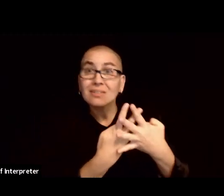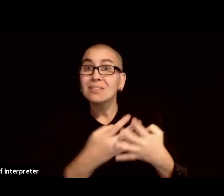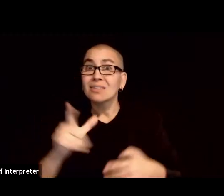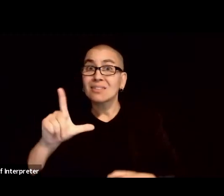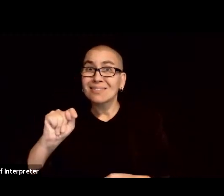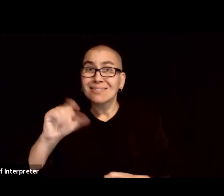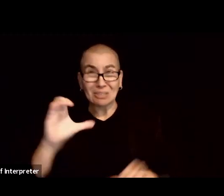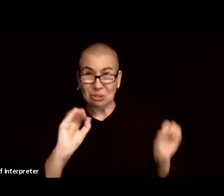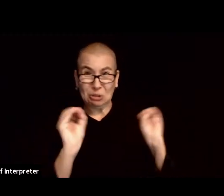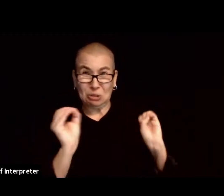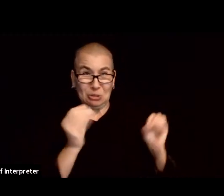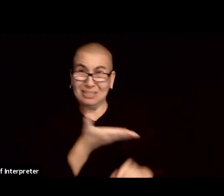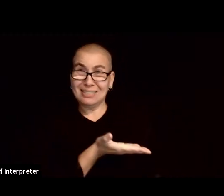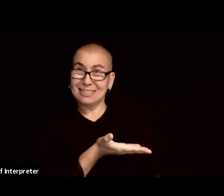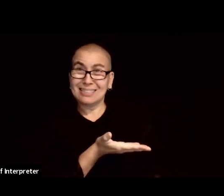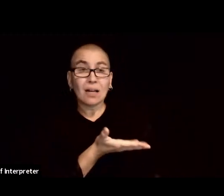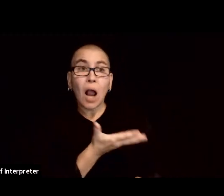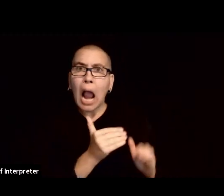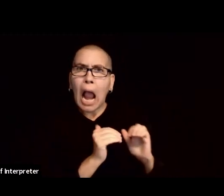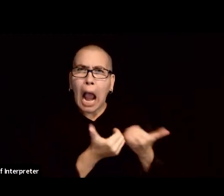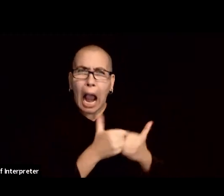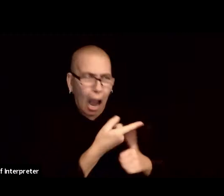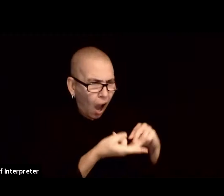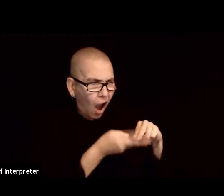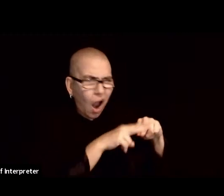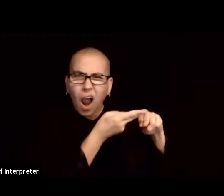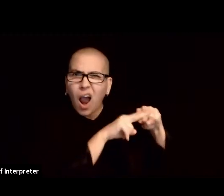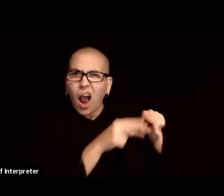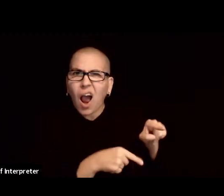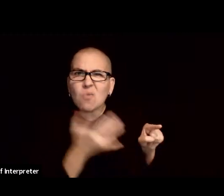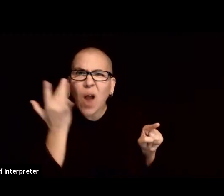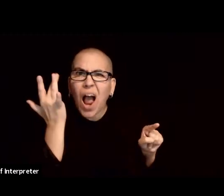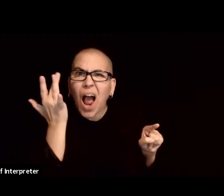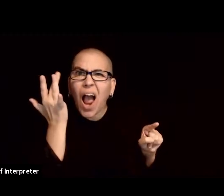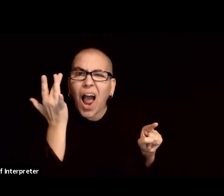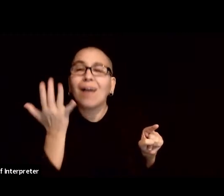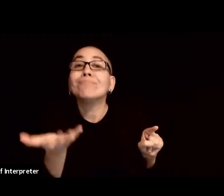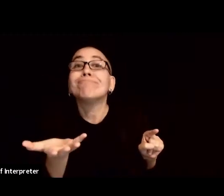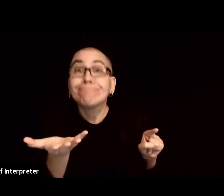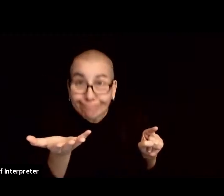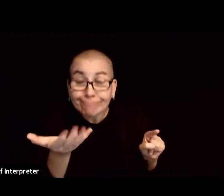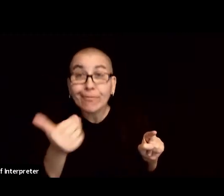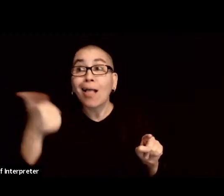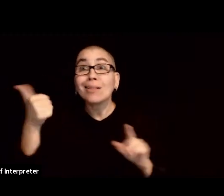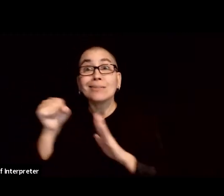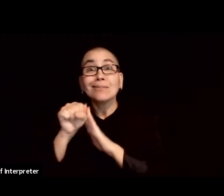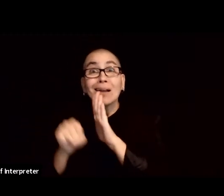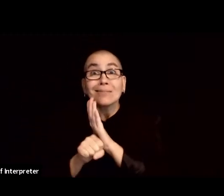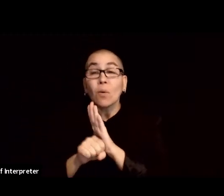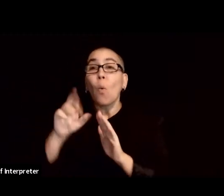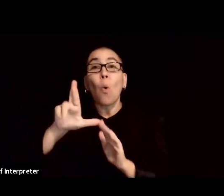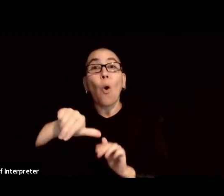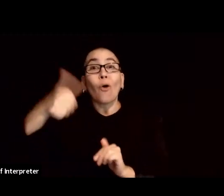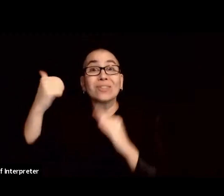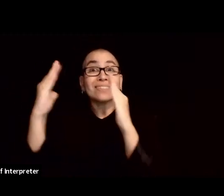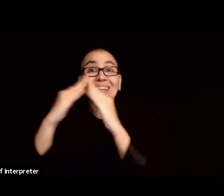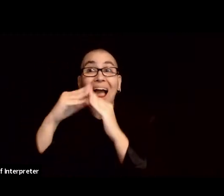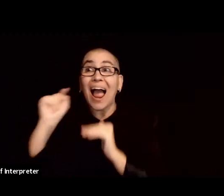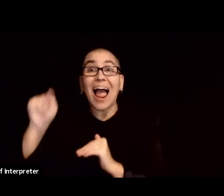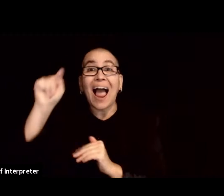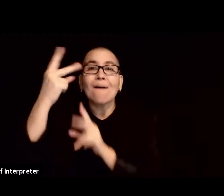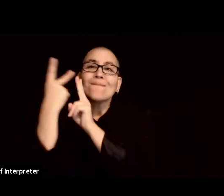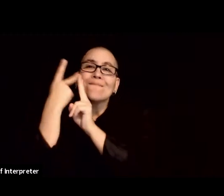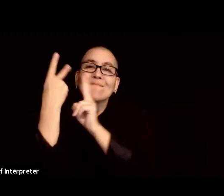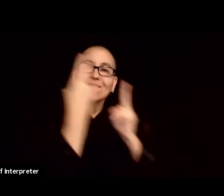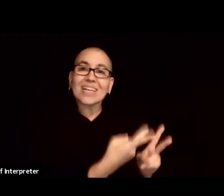spread from events in neighboring states and the communities. So we want people to realize, again, that